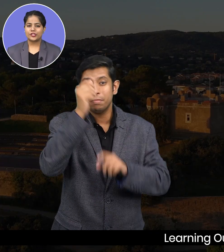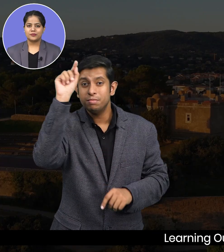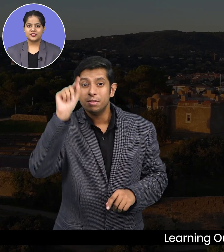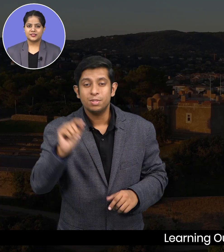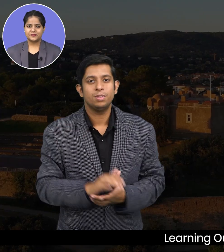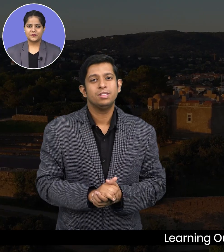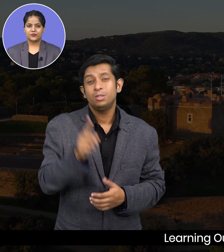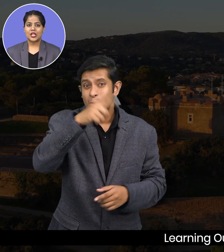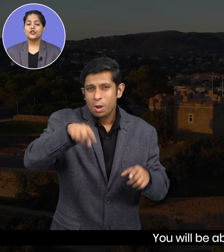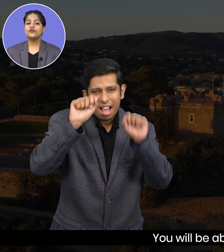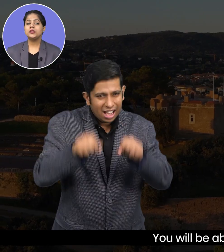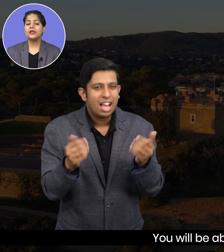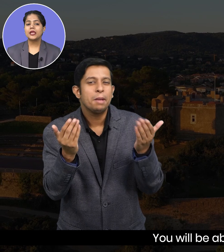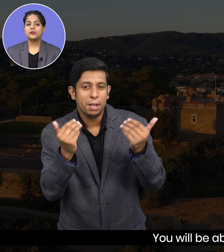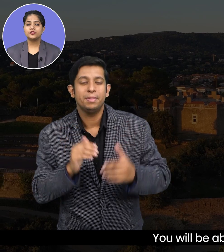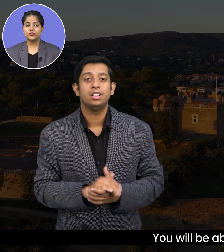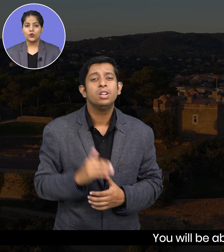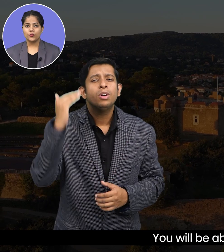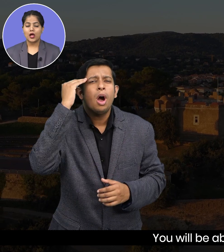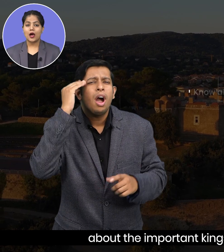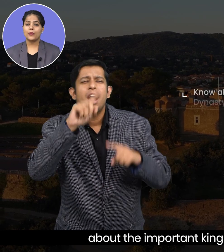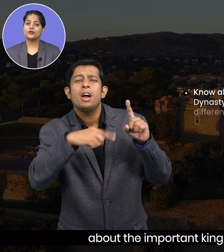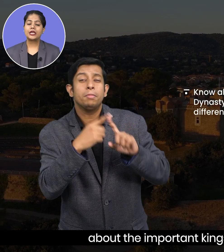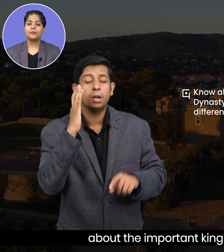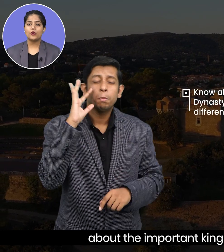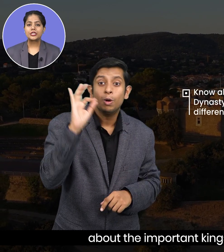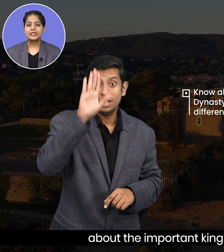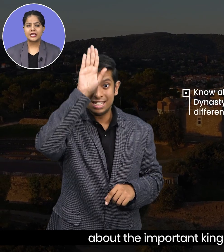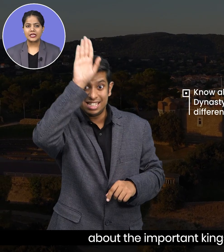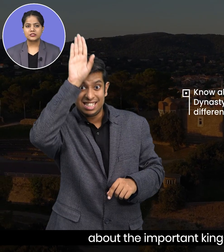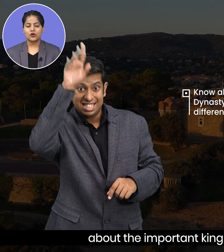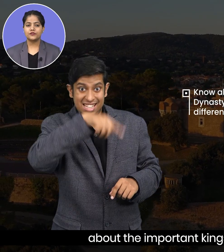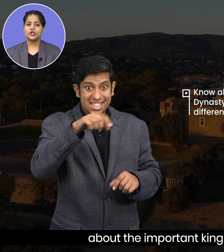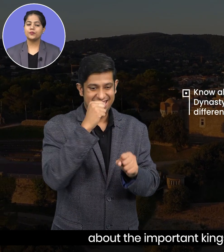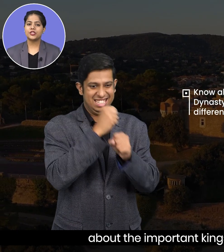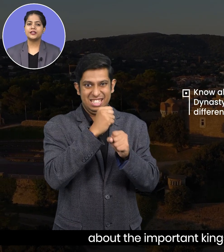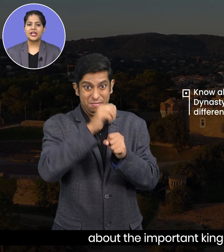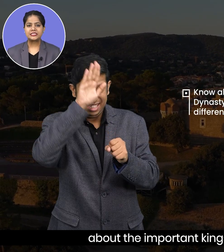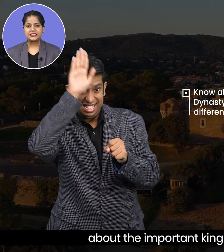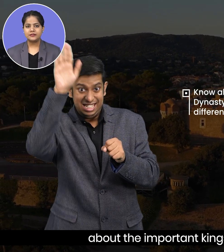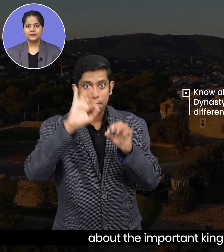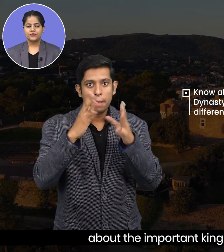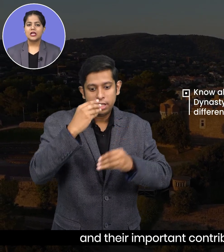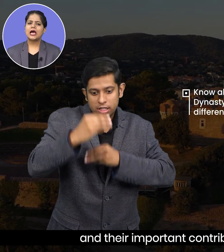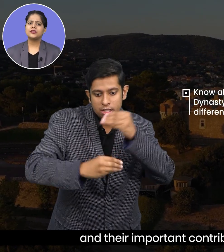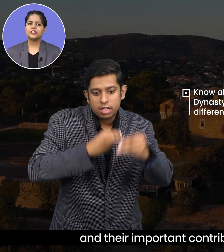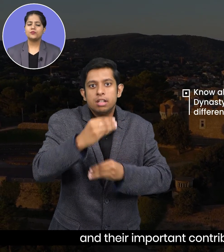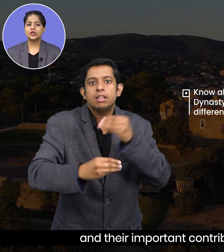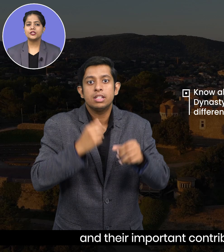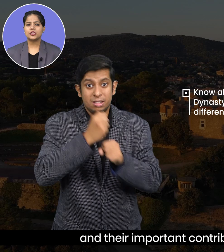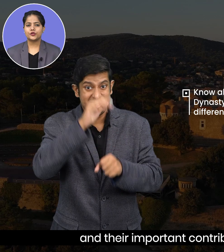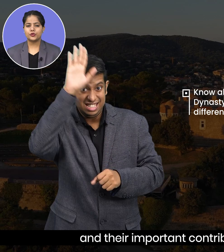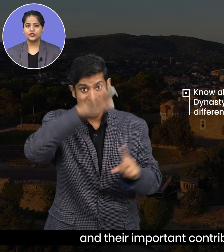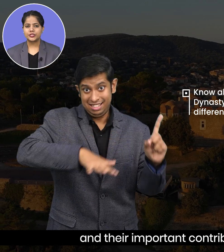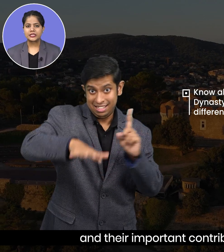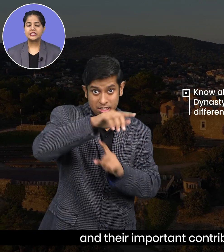Learning outcomes. You will be able to know about the important kings of the Gupta dynasty and their